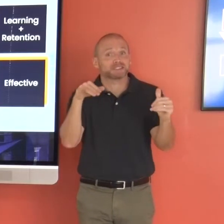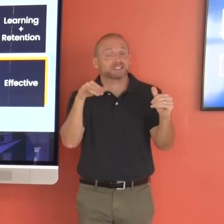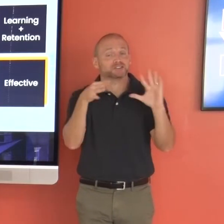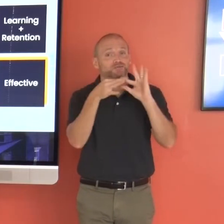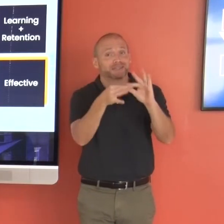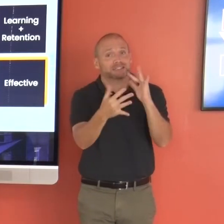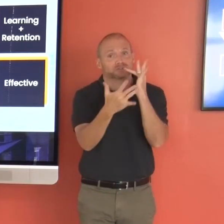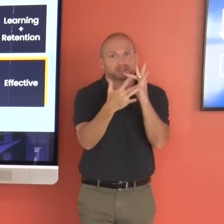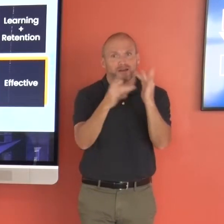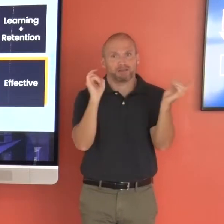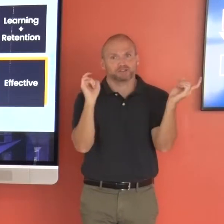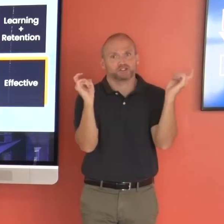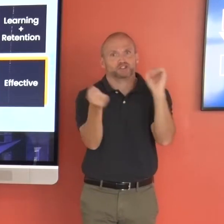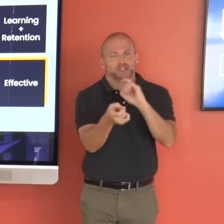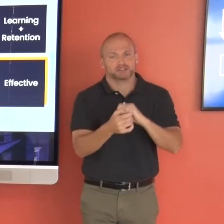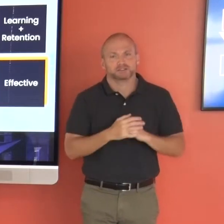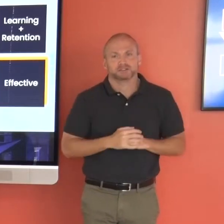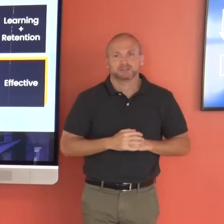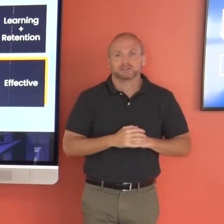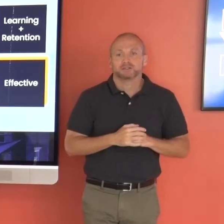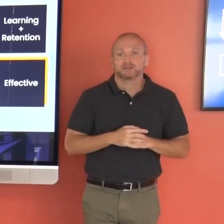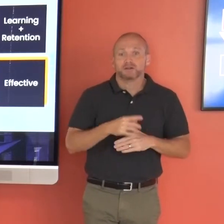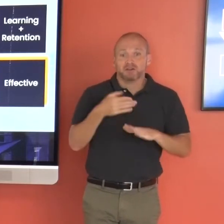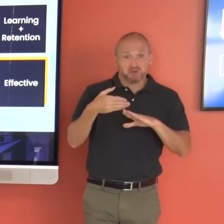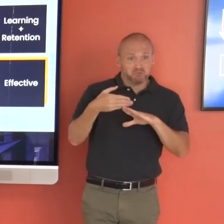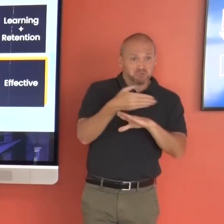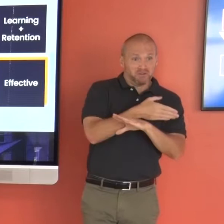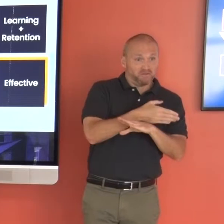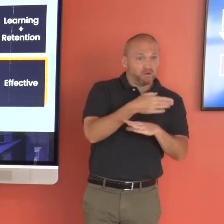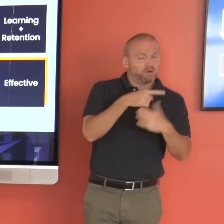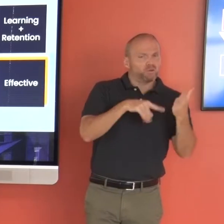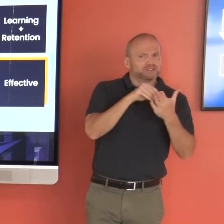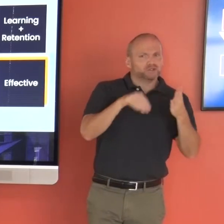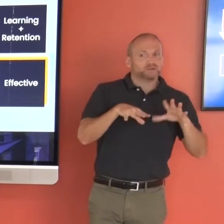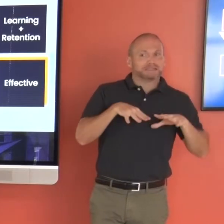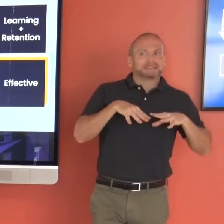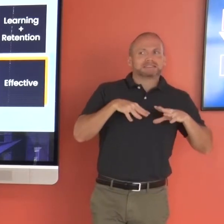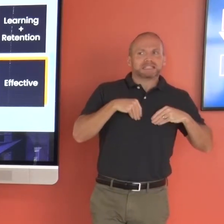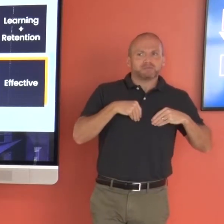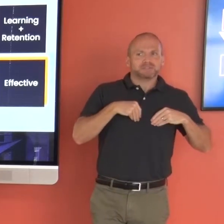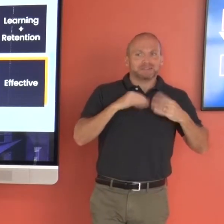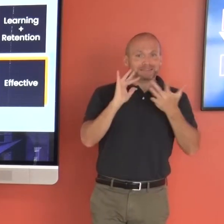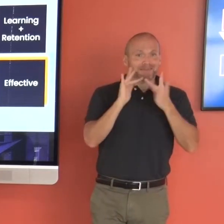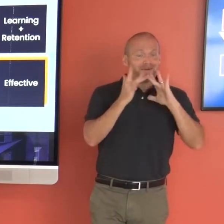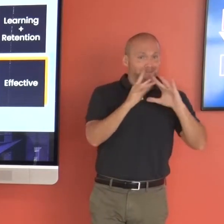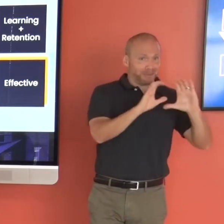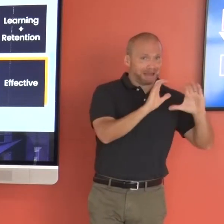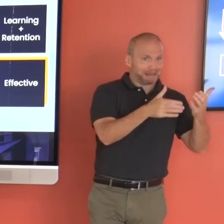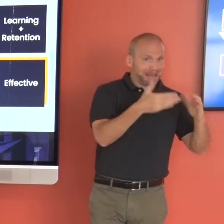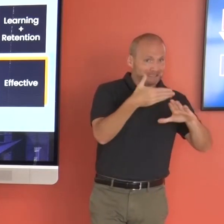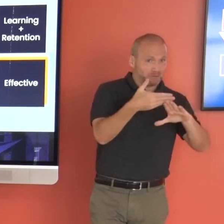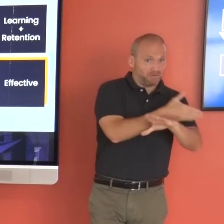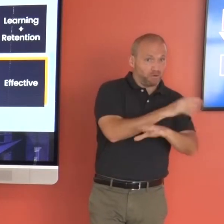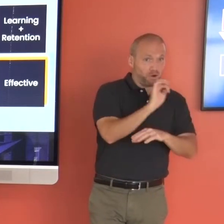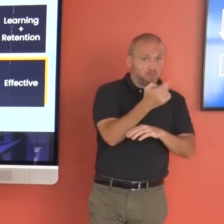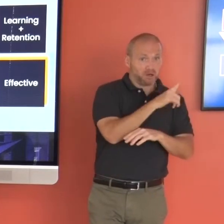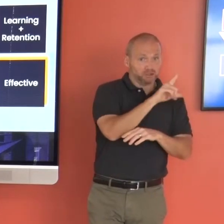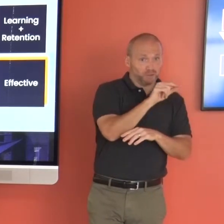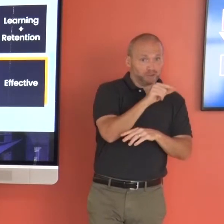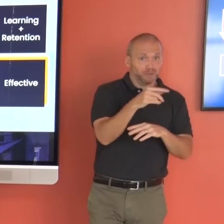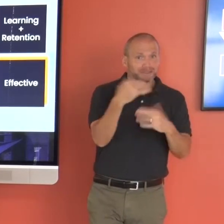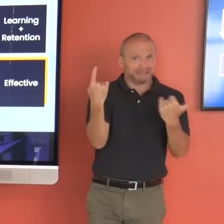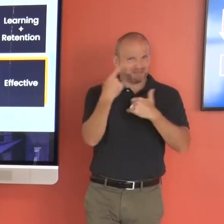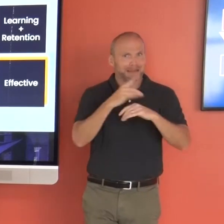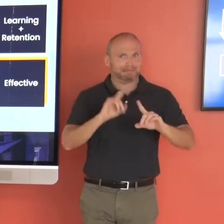technology and simplicity. What students accepted as an online experience in March of 2020 is different from what they expect